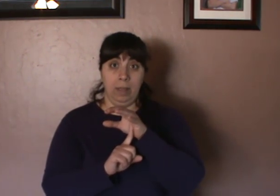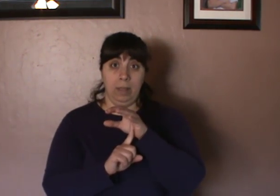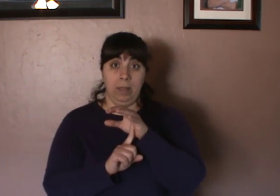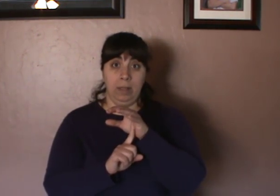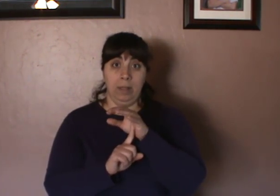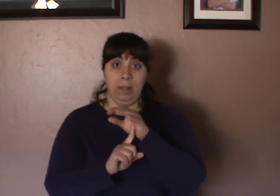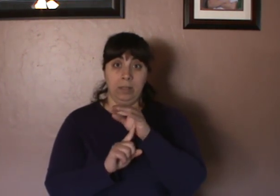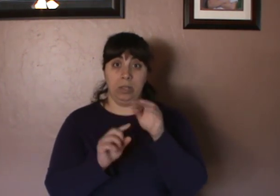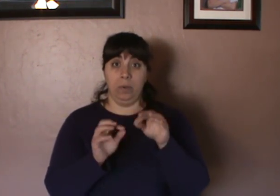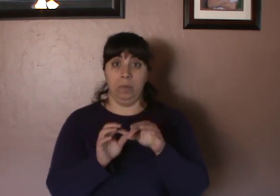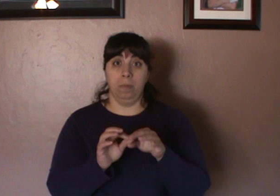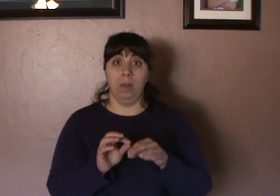So